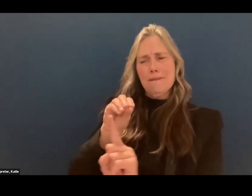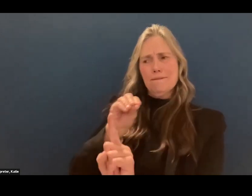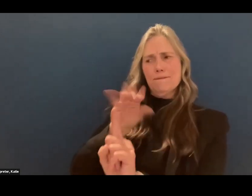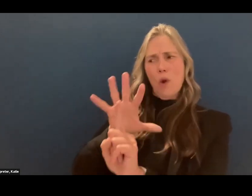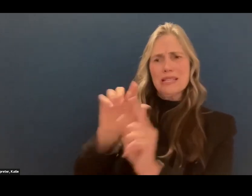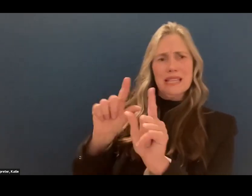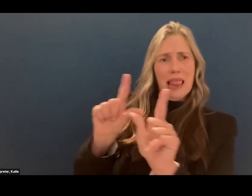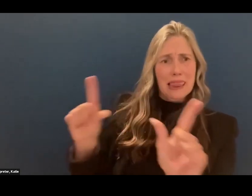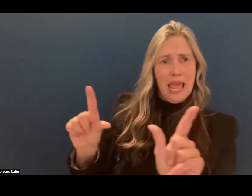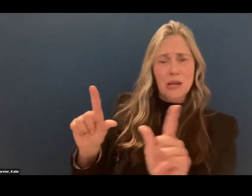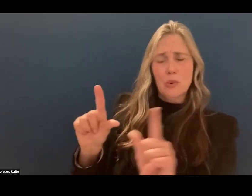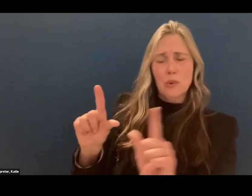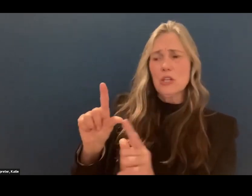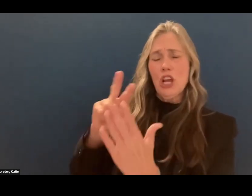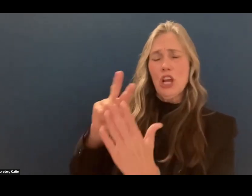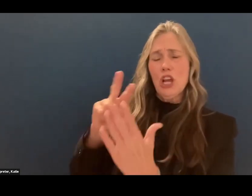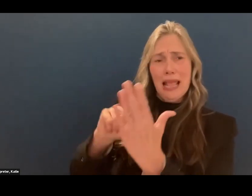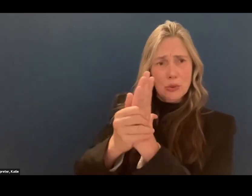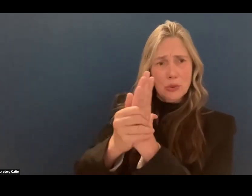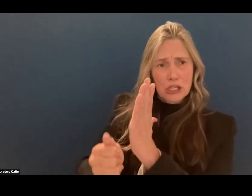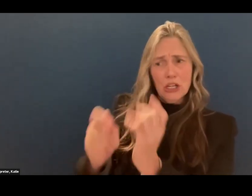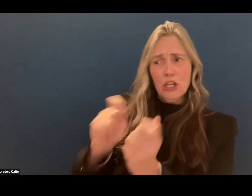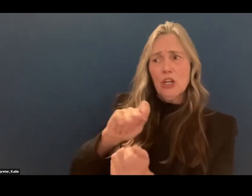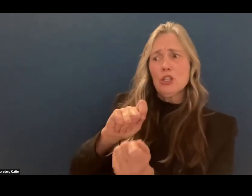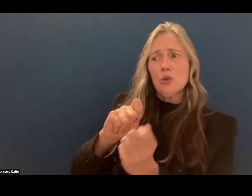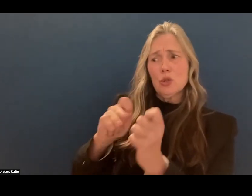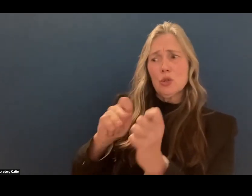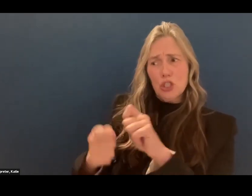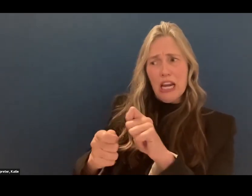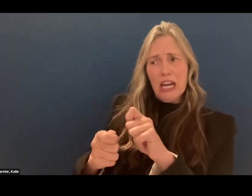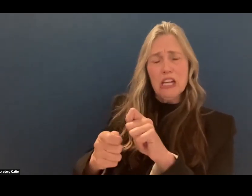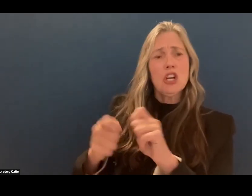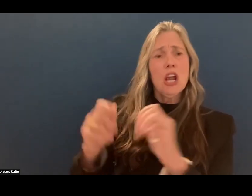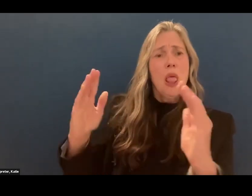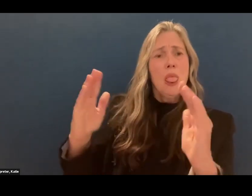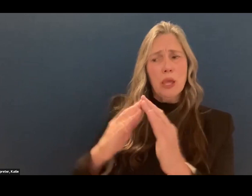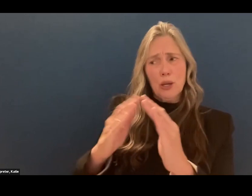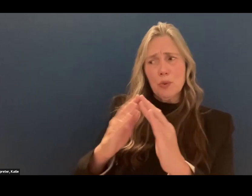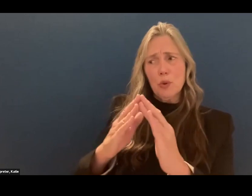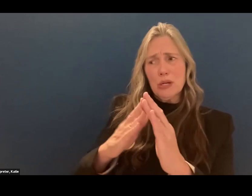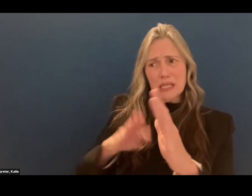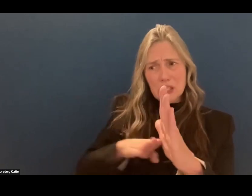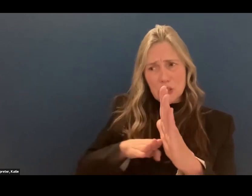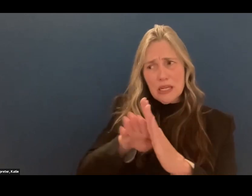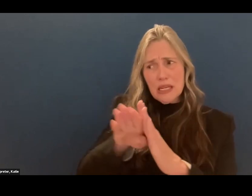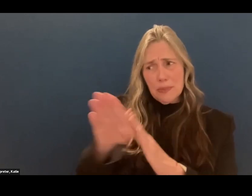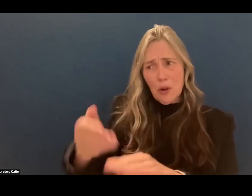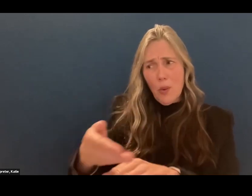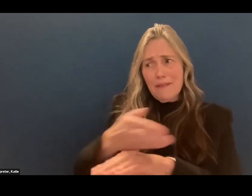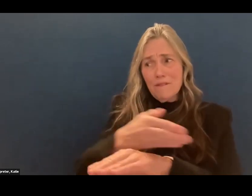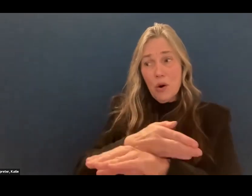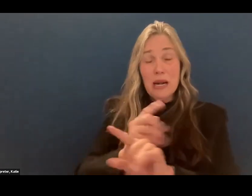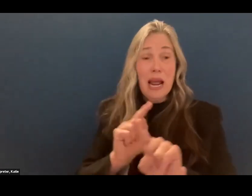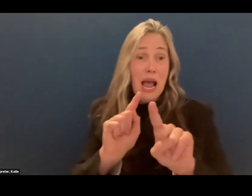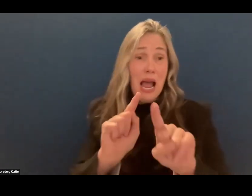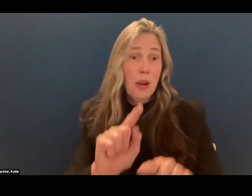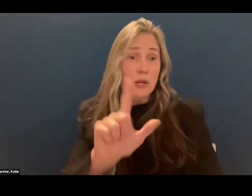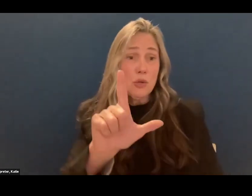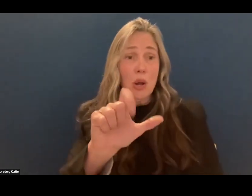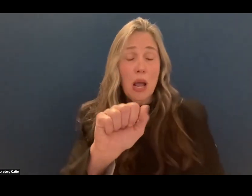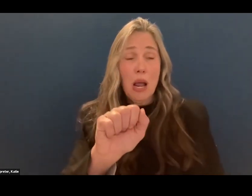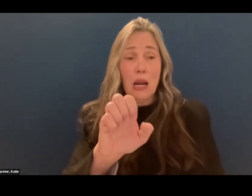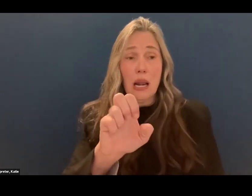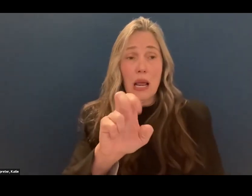to the success of our students, to the changing the trajectory of our community. I had the opportunity to attend at La Cumbre Junior